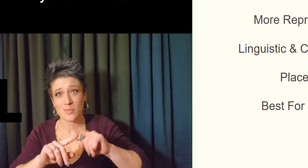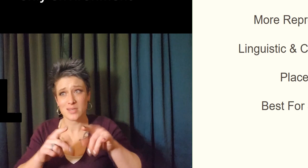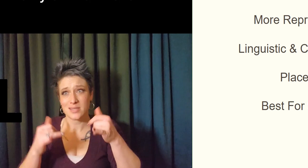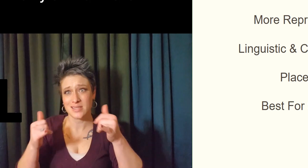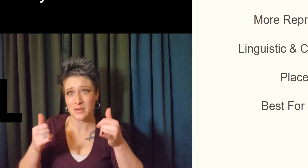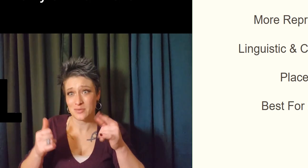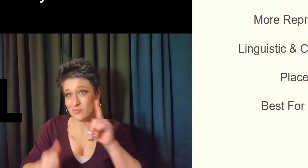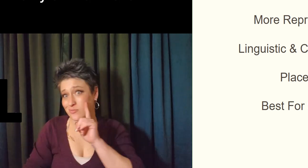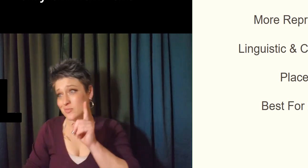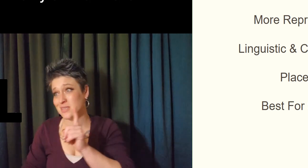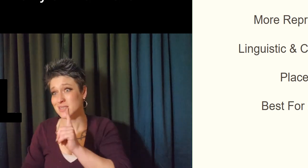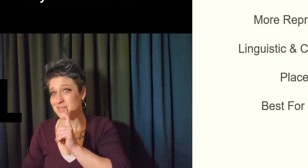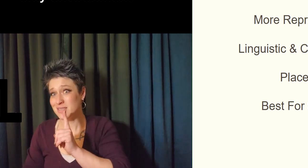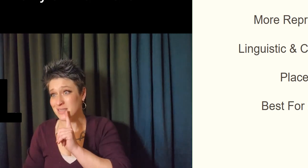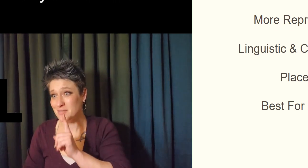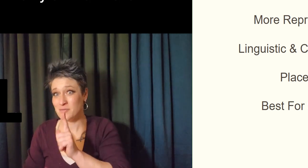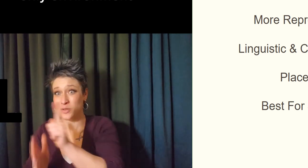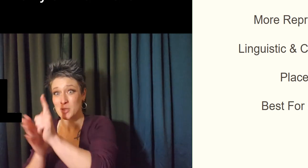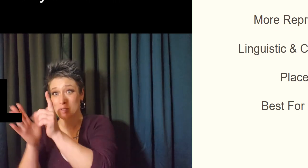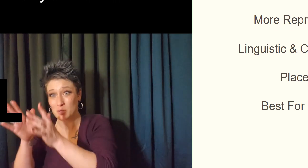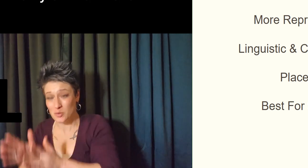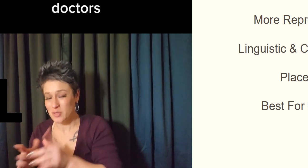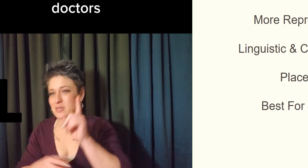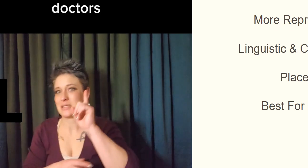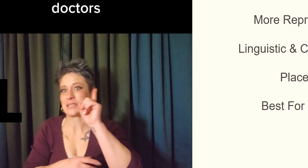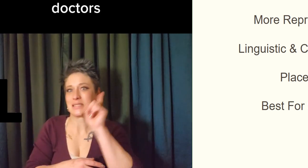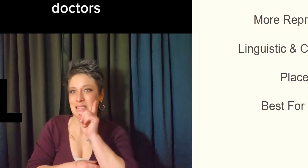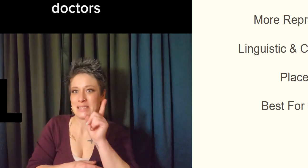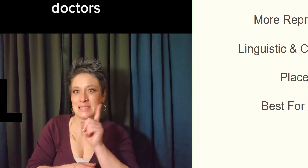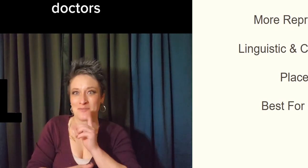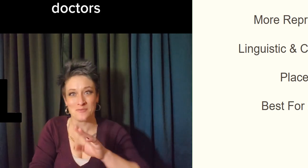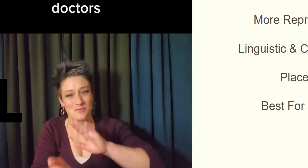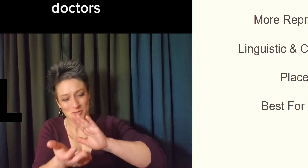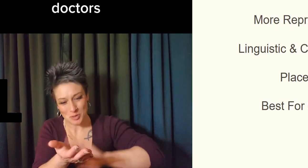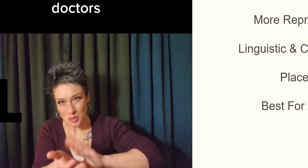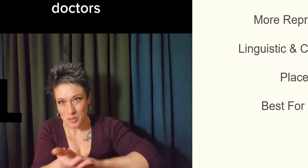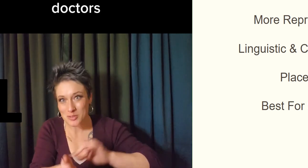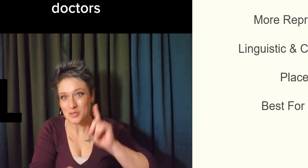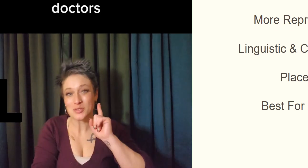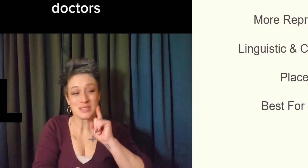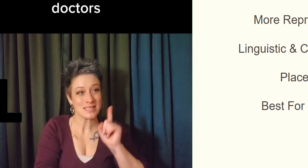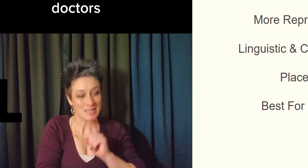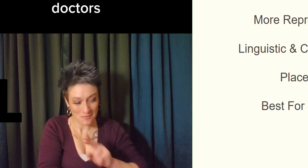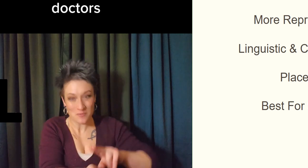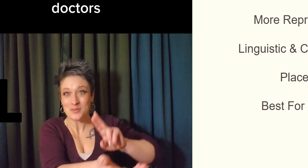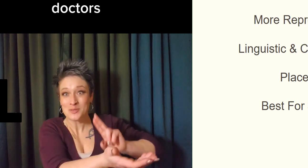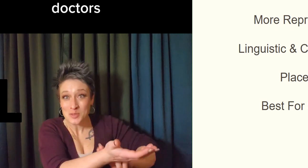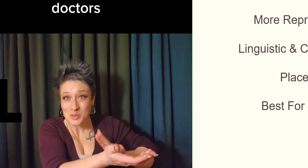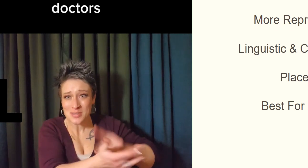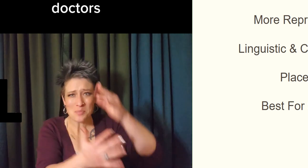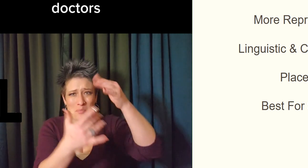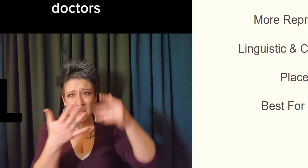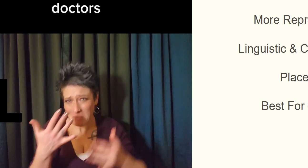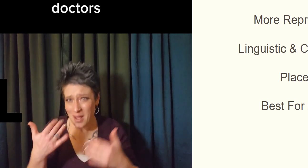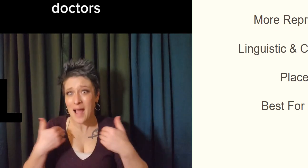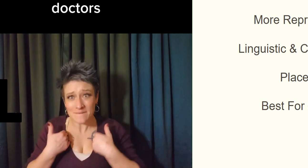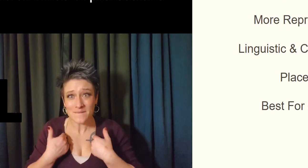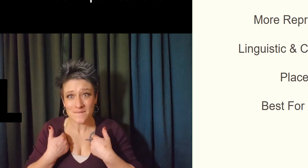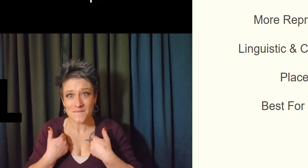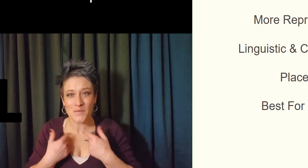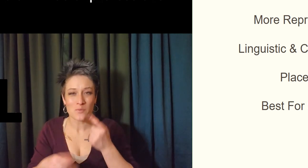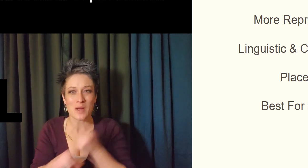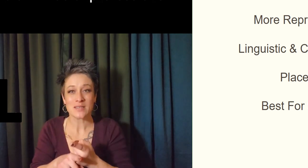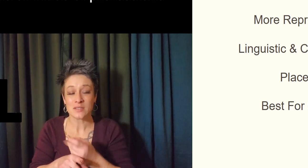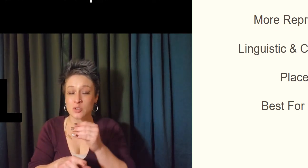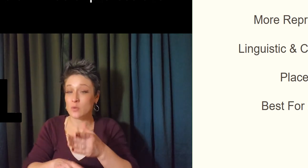It was supposed to be an oral-only environment. And so now there are deaf lawyers and there are deaf doctors and there are